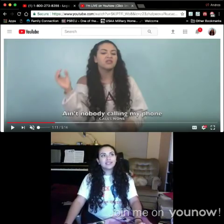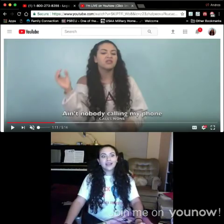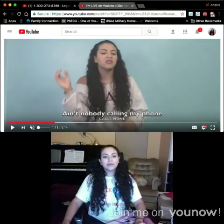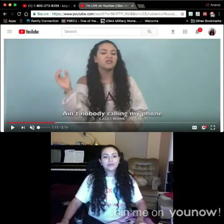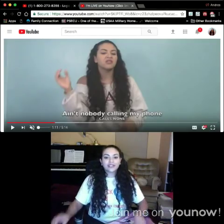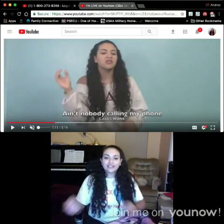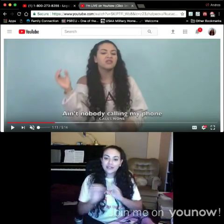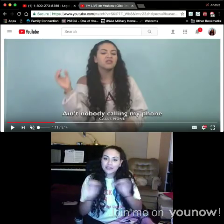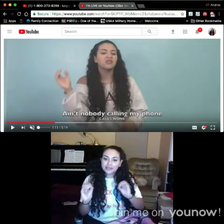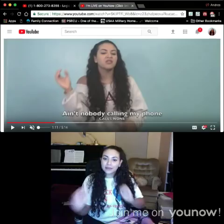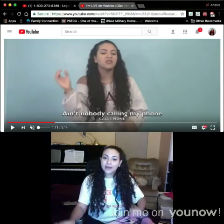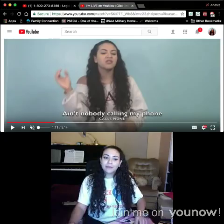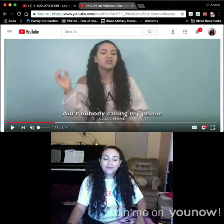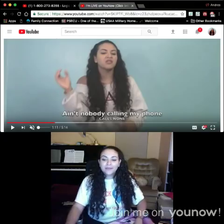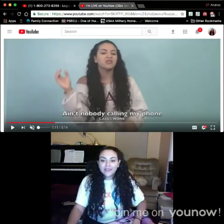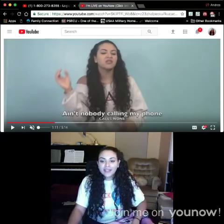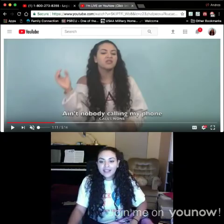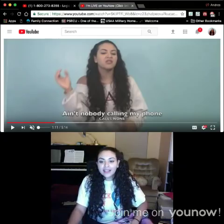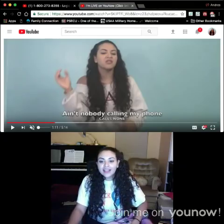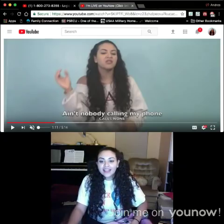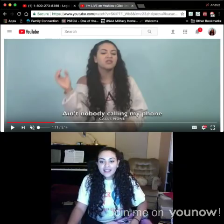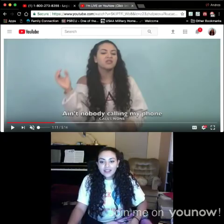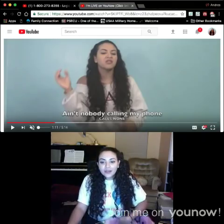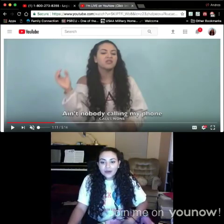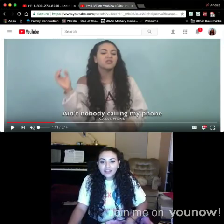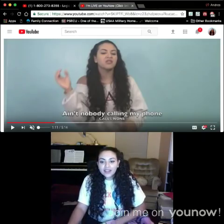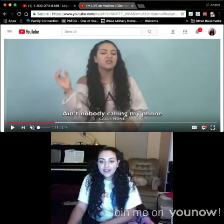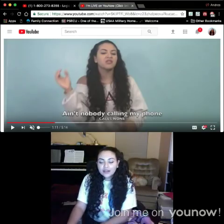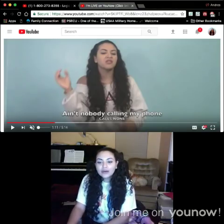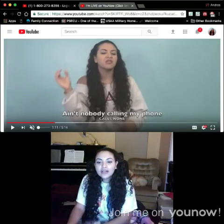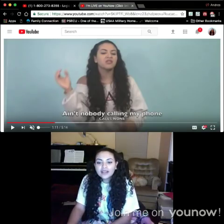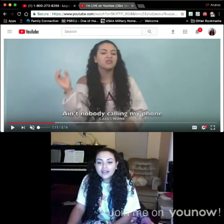none sign before, because I knew this was coming up. Thank you,